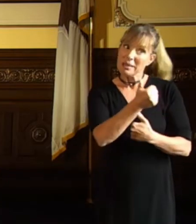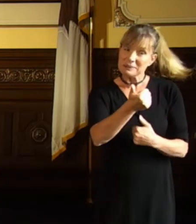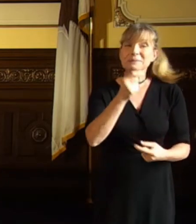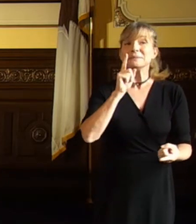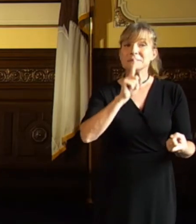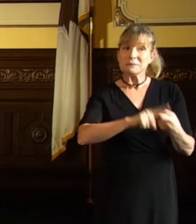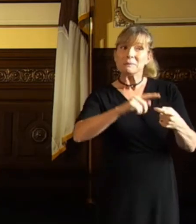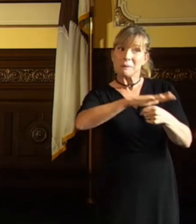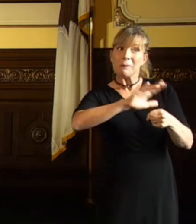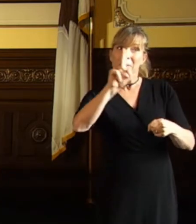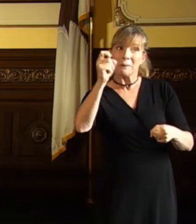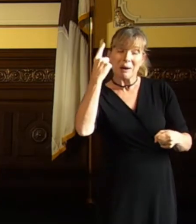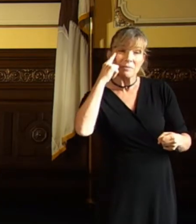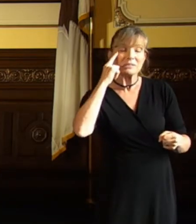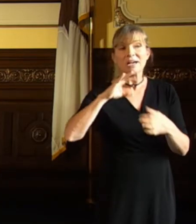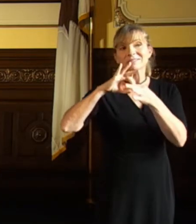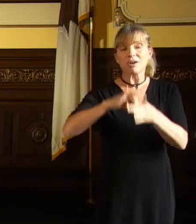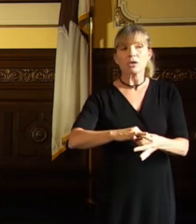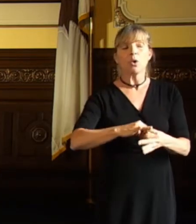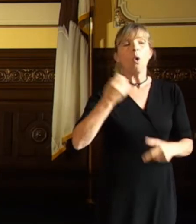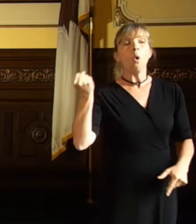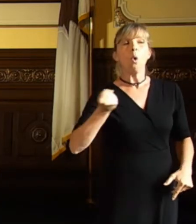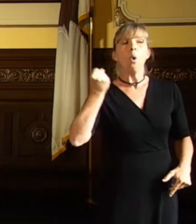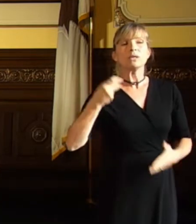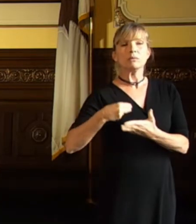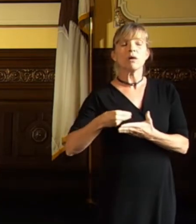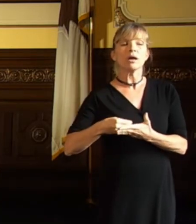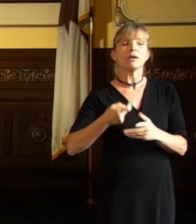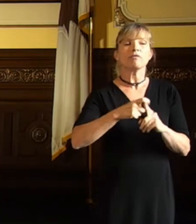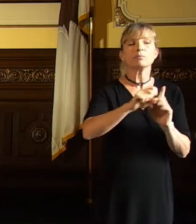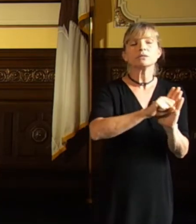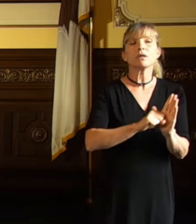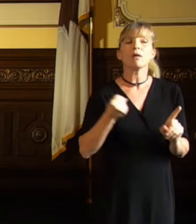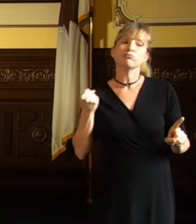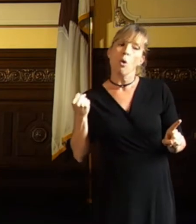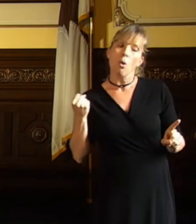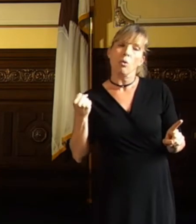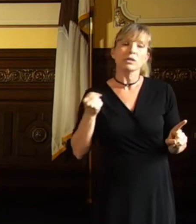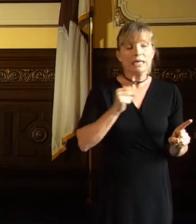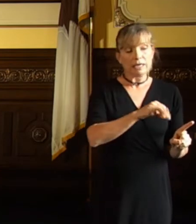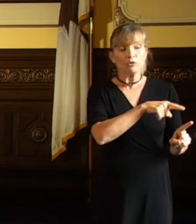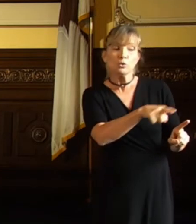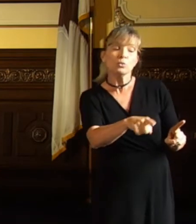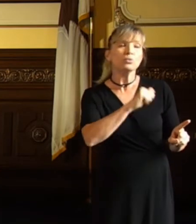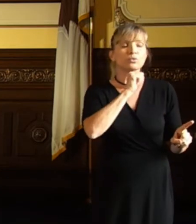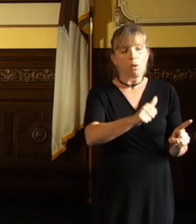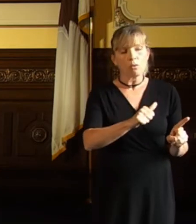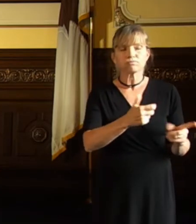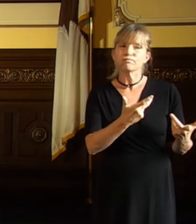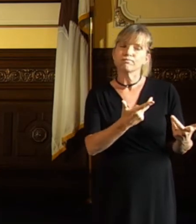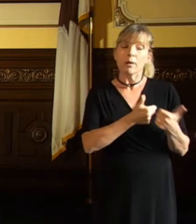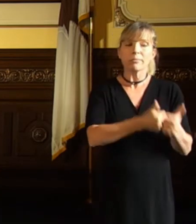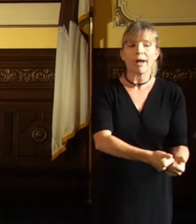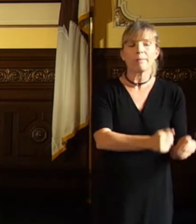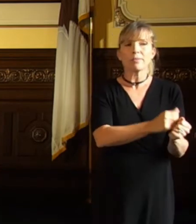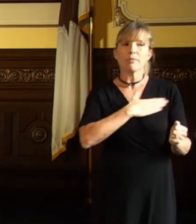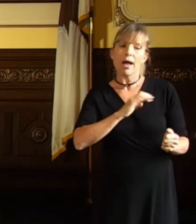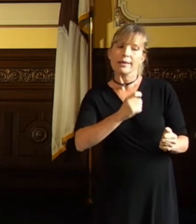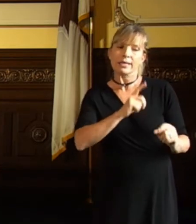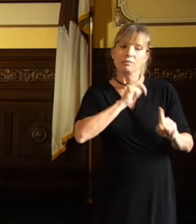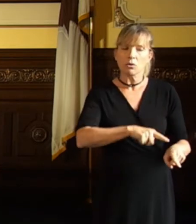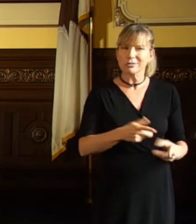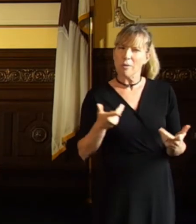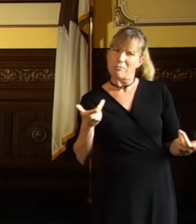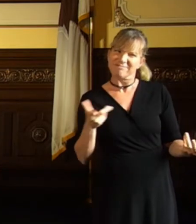to local governments in terms of holding up funds from the state if they don't comply with your executive